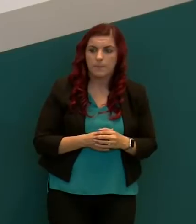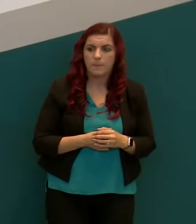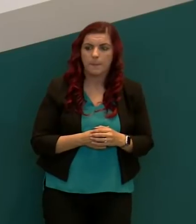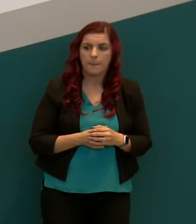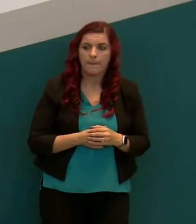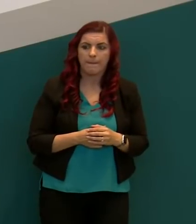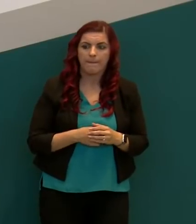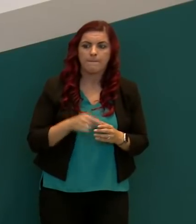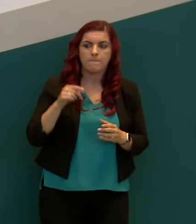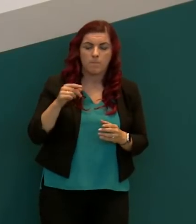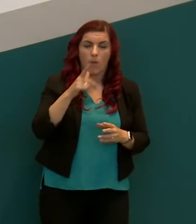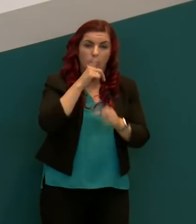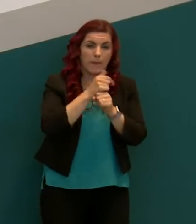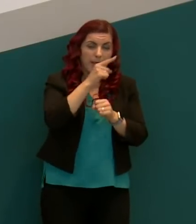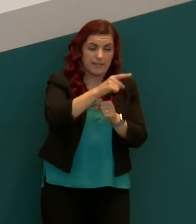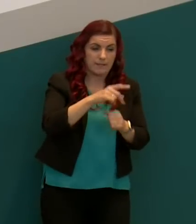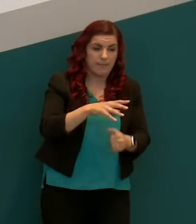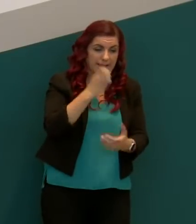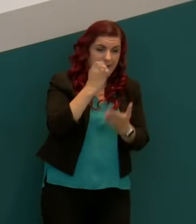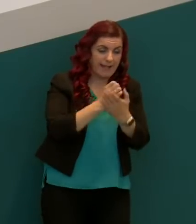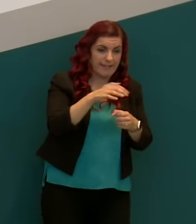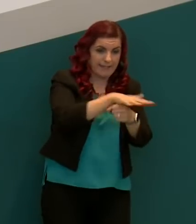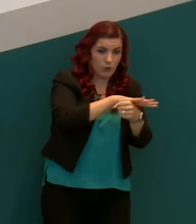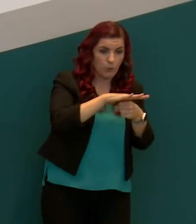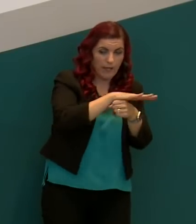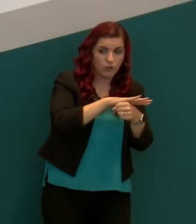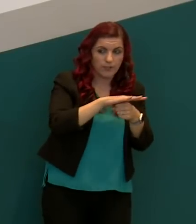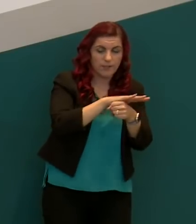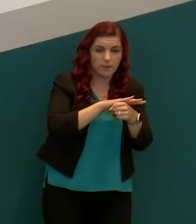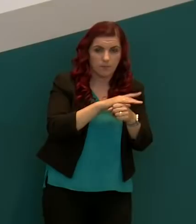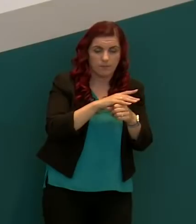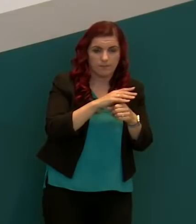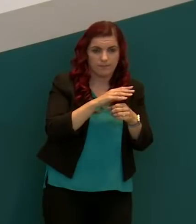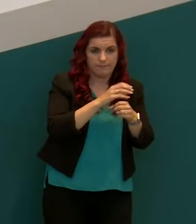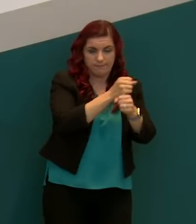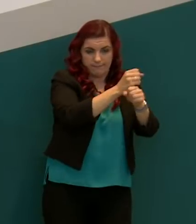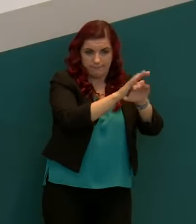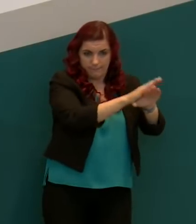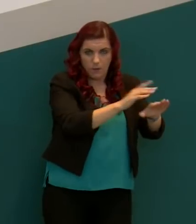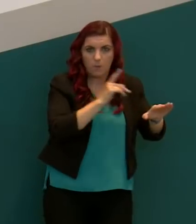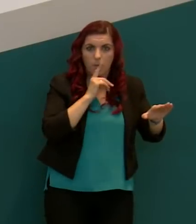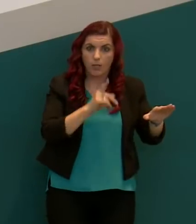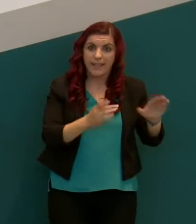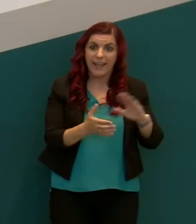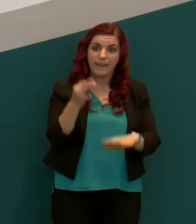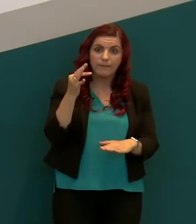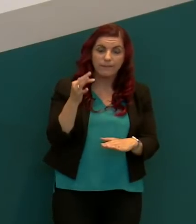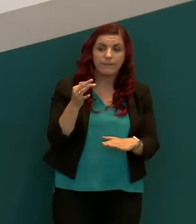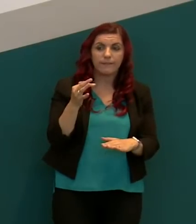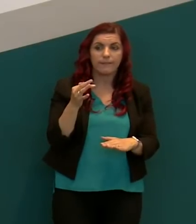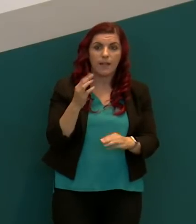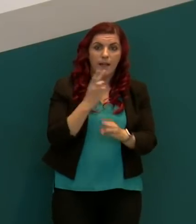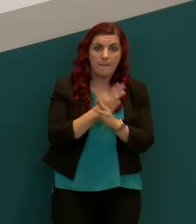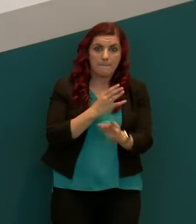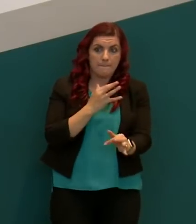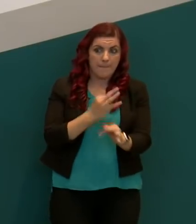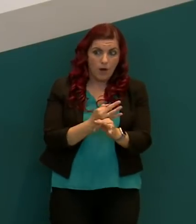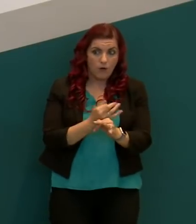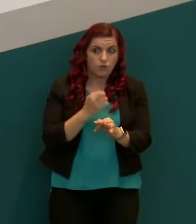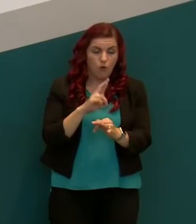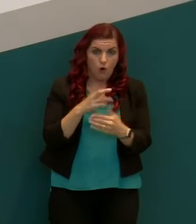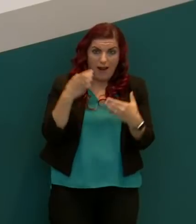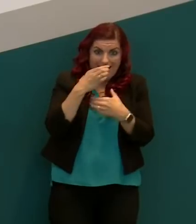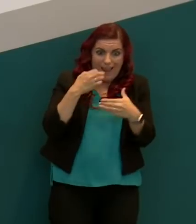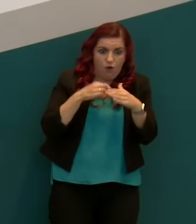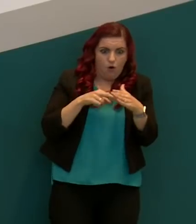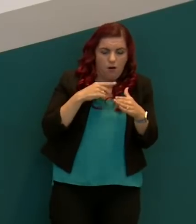I'm not going to speak obviously to a specific situation or a specific set of symptoms, but if parents or carers